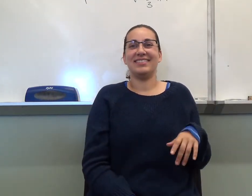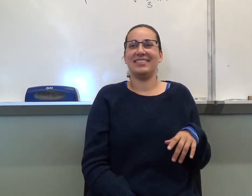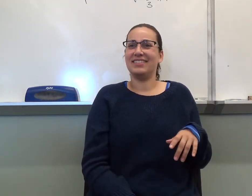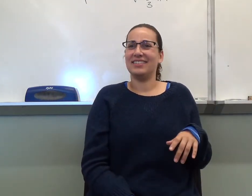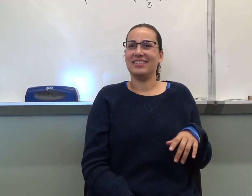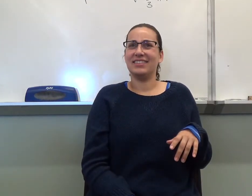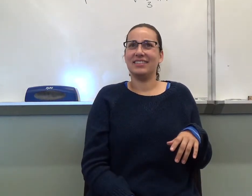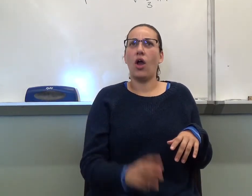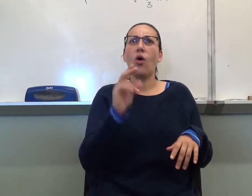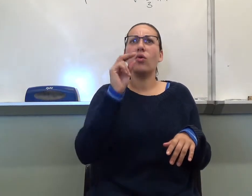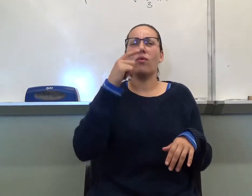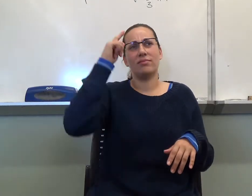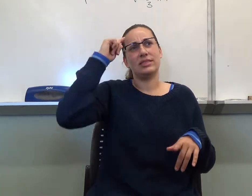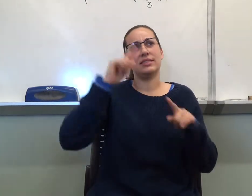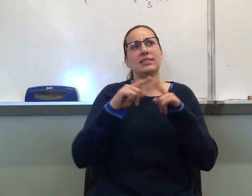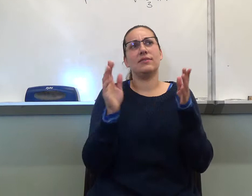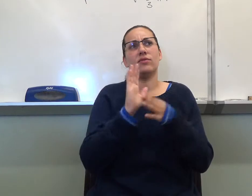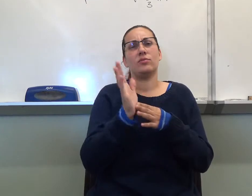But it turns out it's a storage tank.